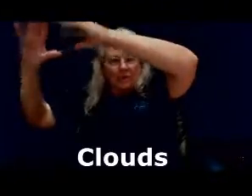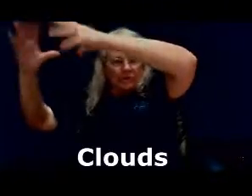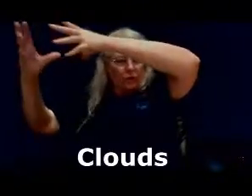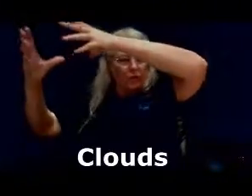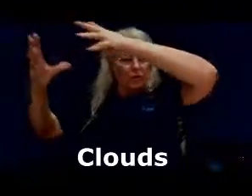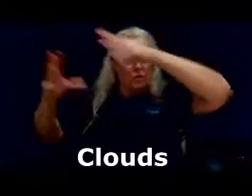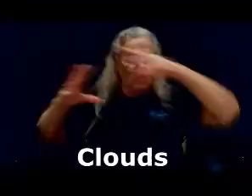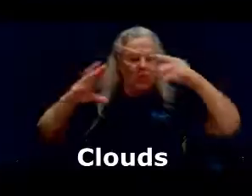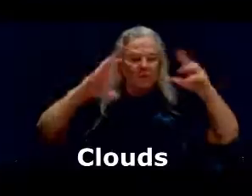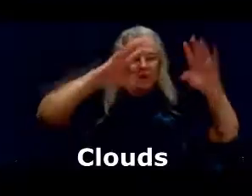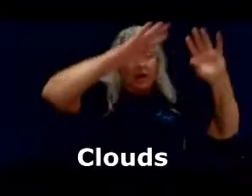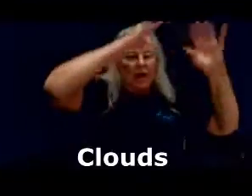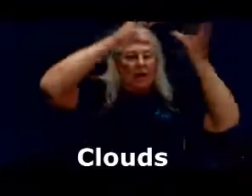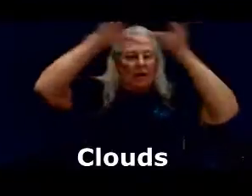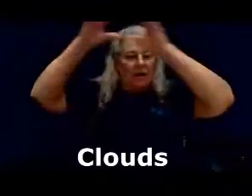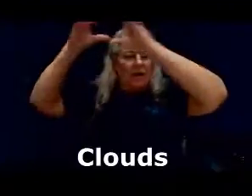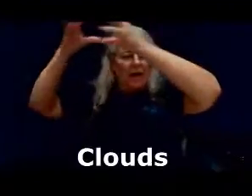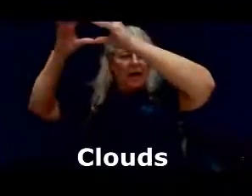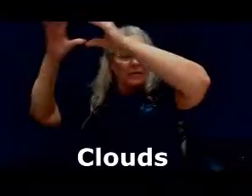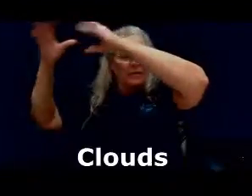as you go across. Clouds.